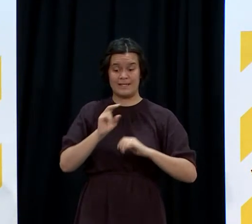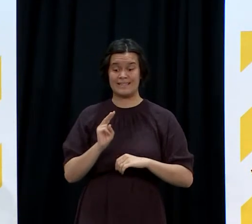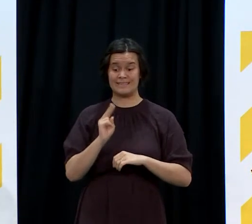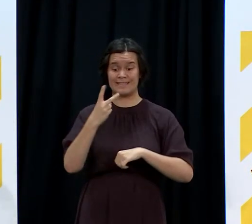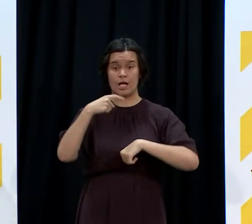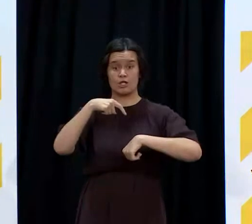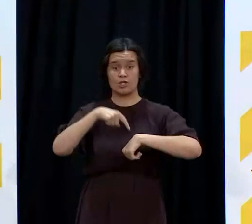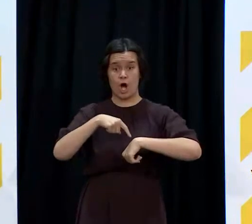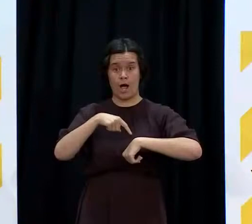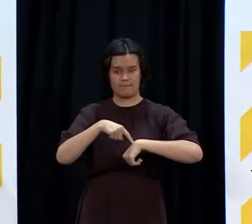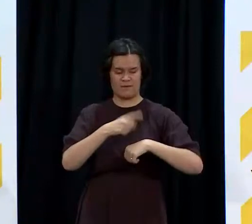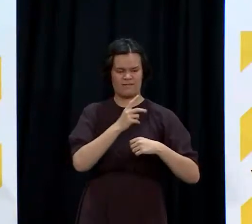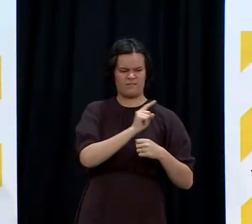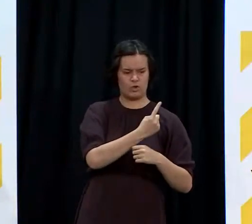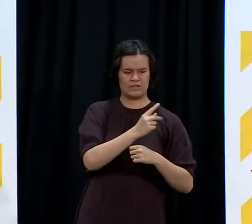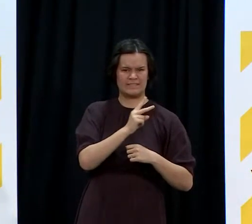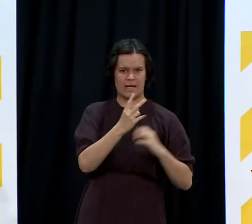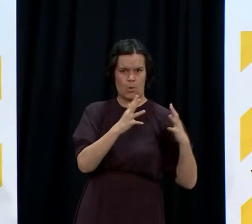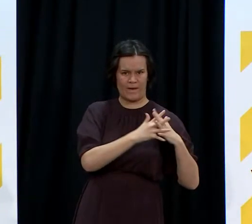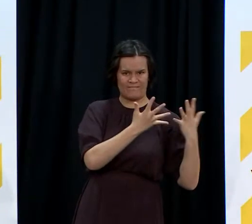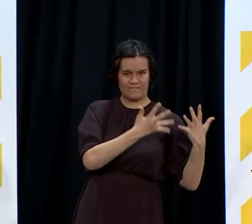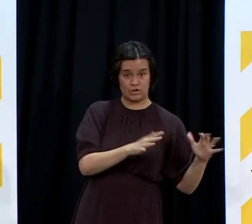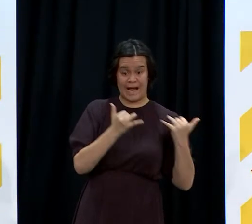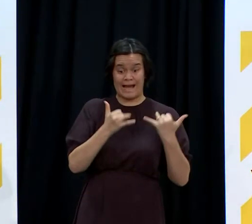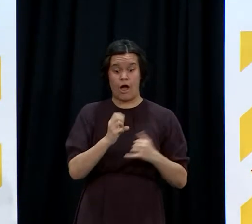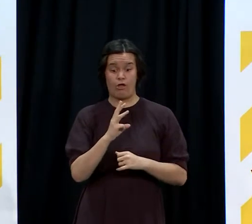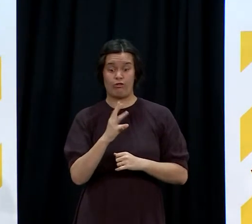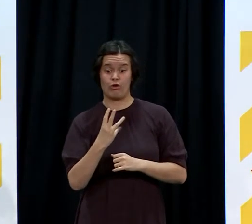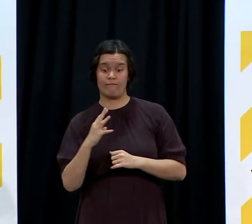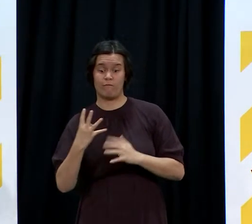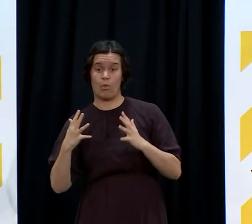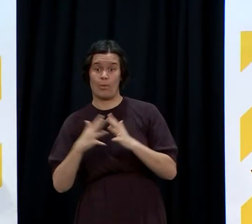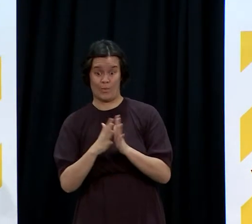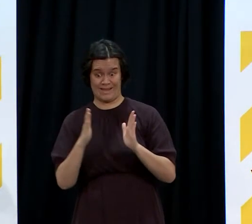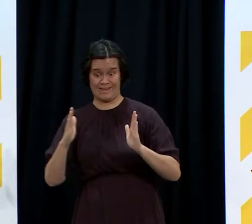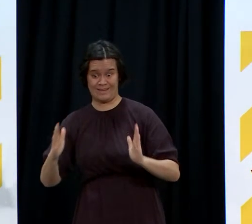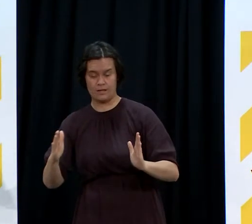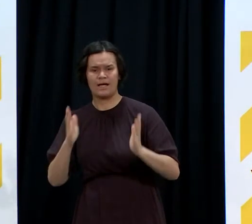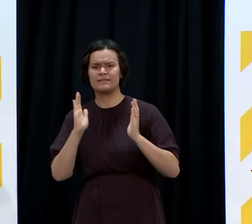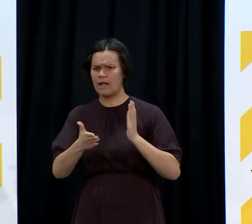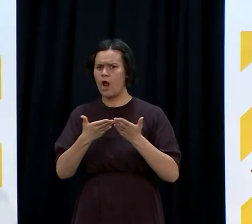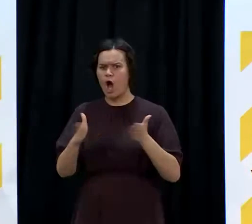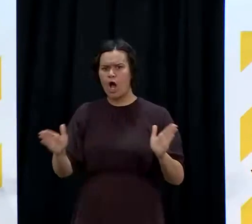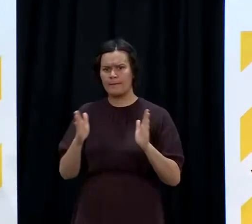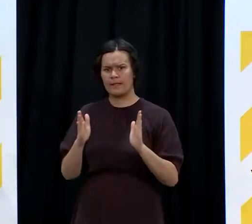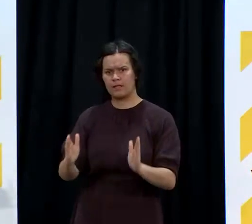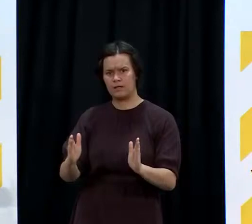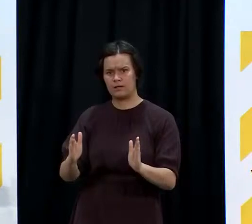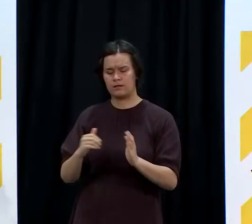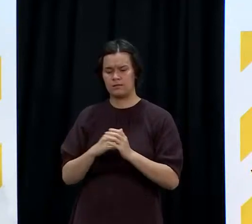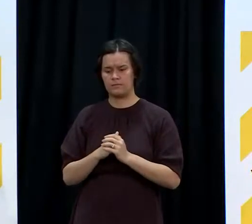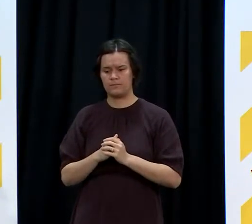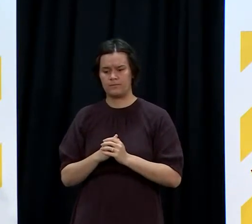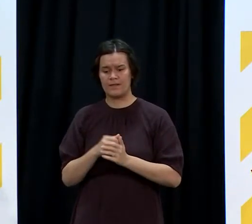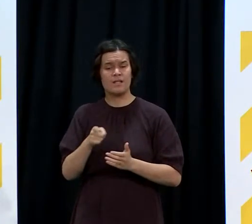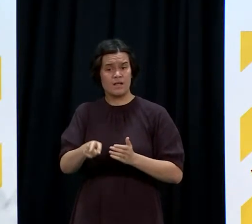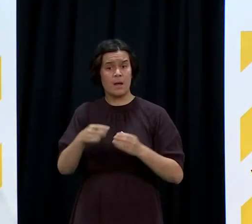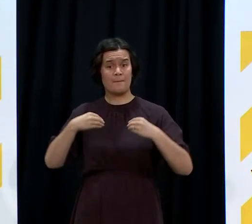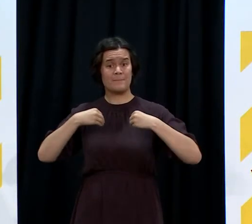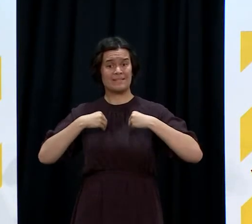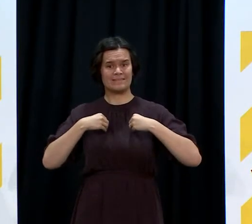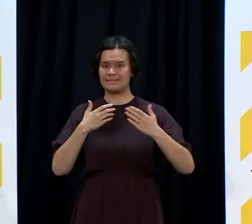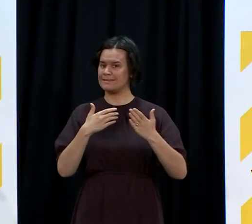businesses. Eligibility is not determined by the alert level for the area that the business is in, but rather that so long as the drop